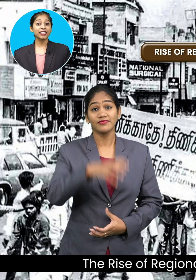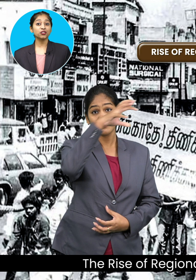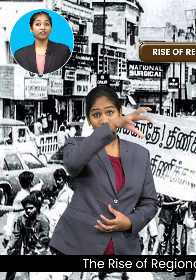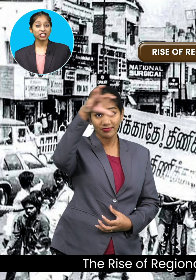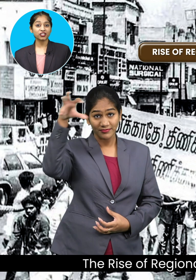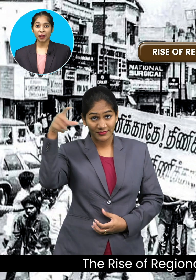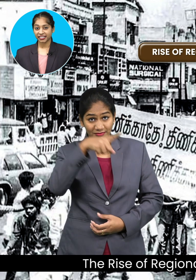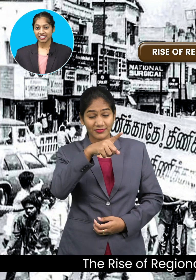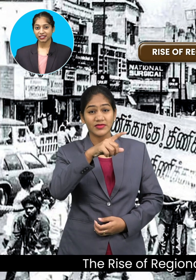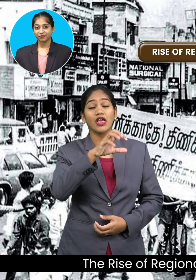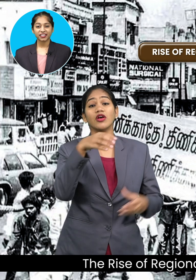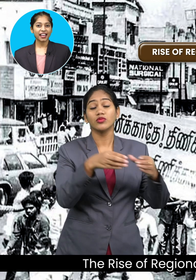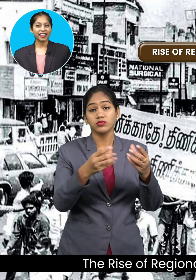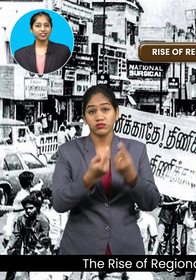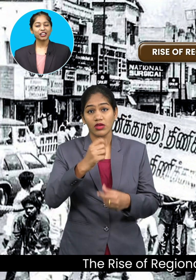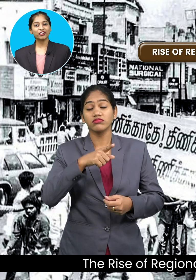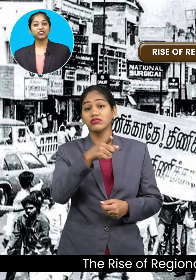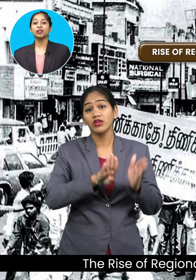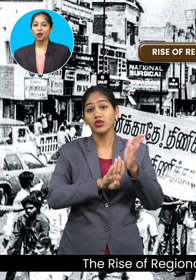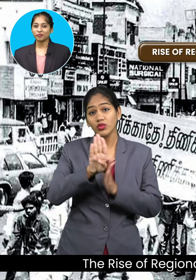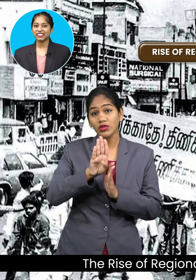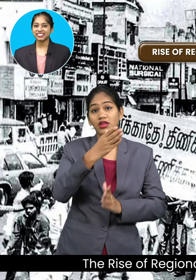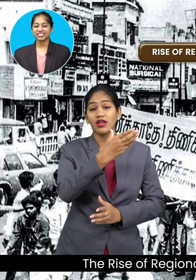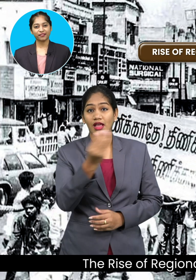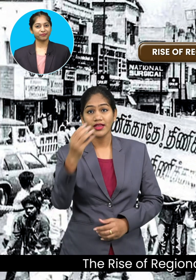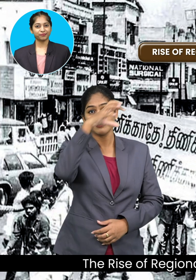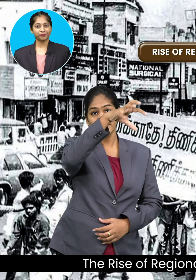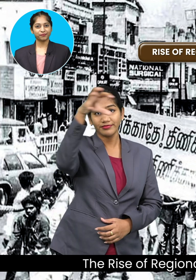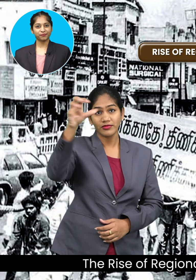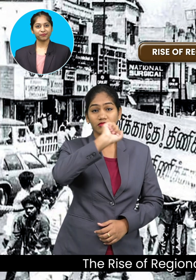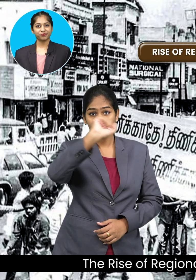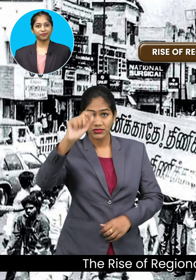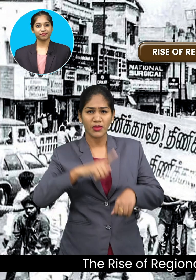The rise of regional parties and regional movements.